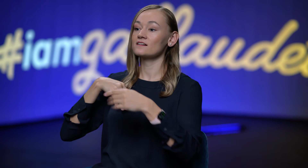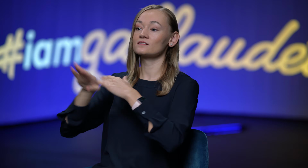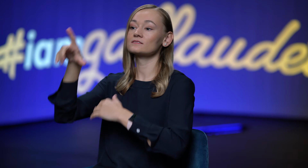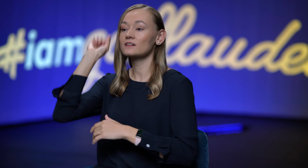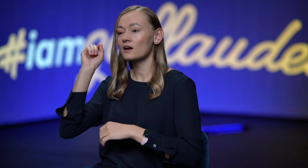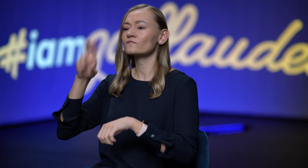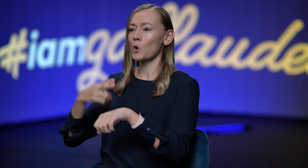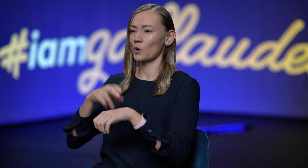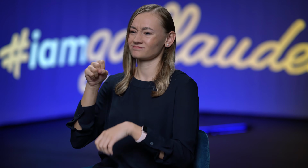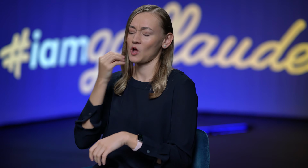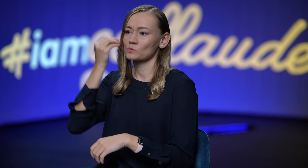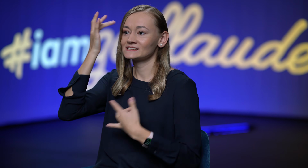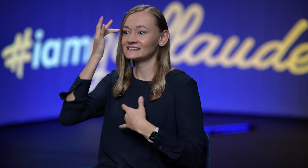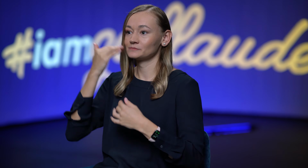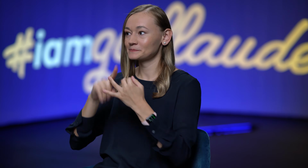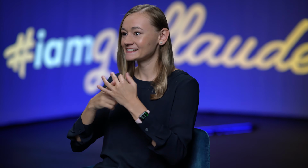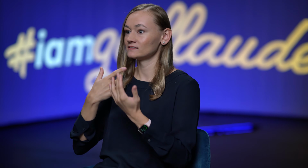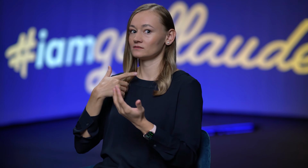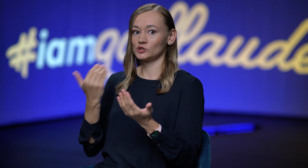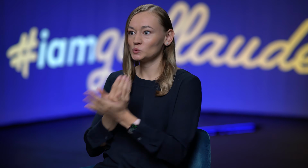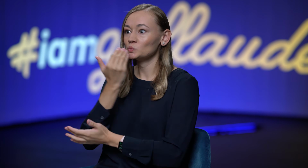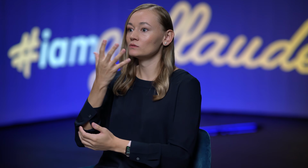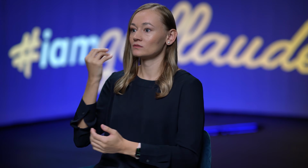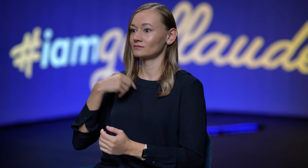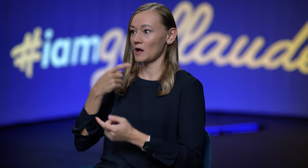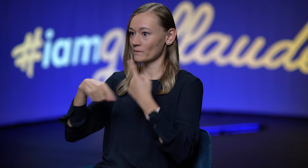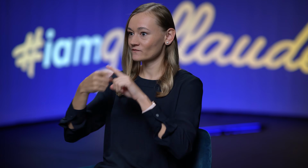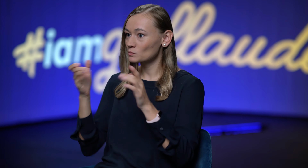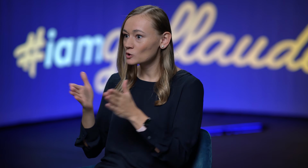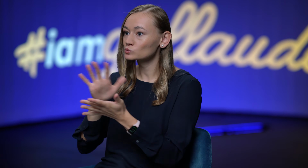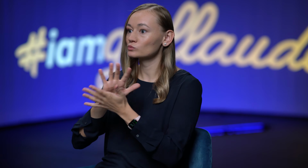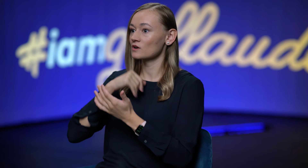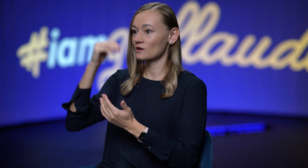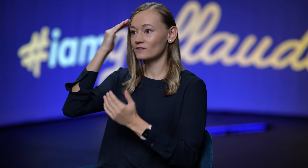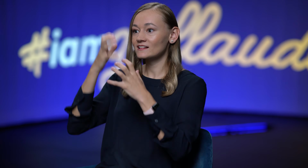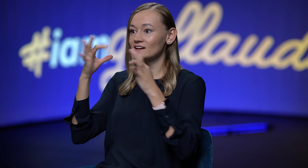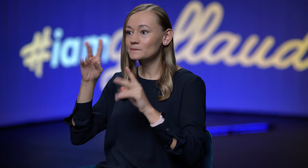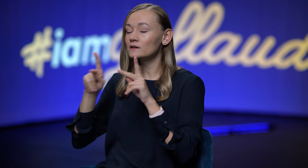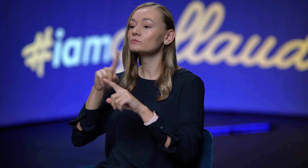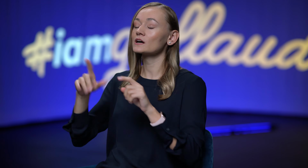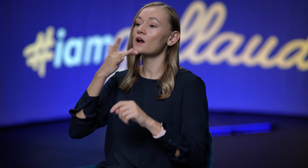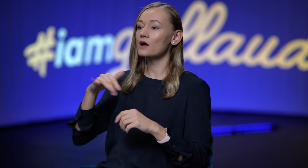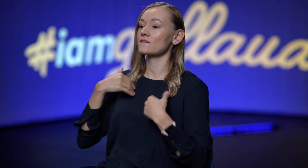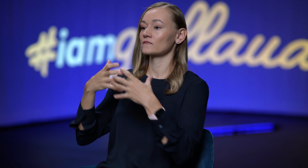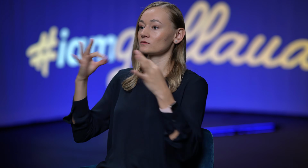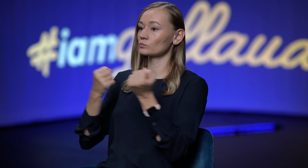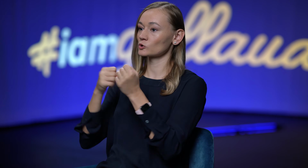okay. When I first came to Gallaudet, of course, I was homesick. I was new, I came from a small school, not knowing a lot of people. Fortunately, I